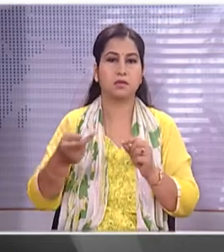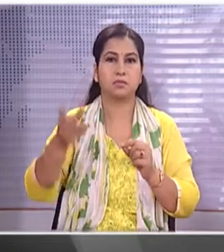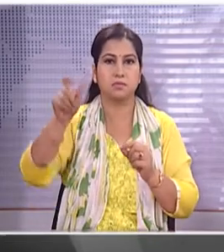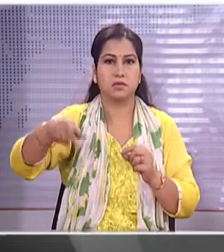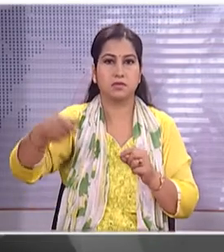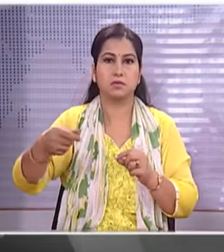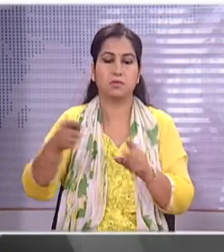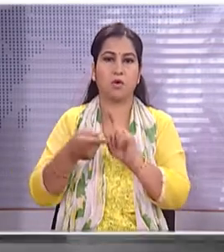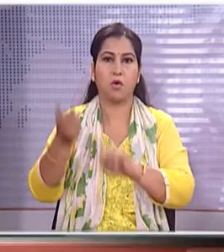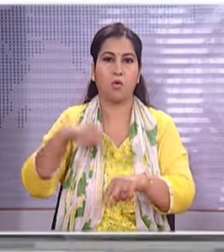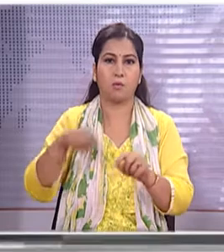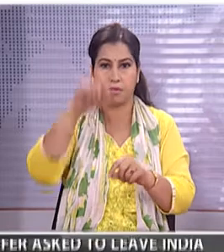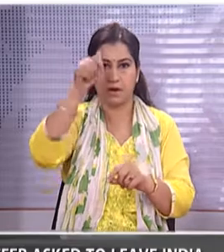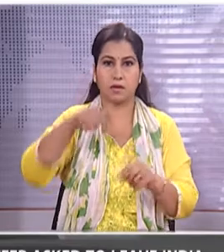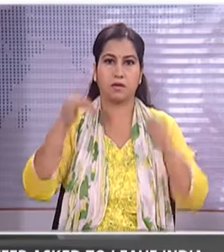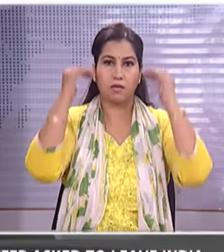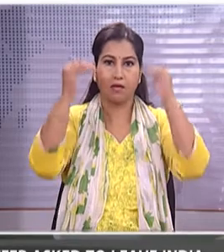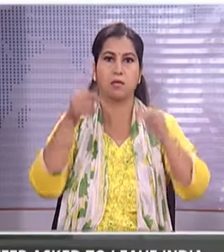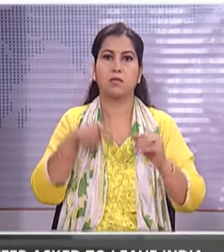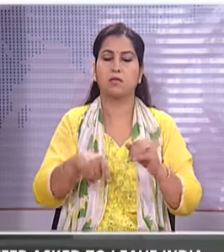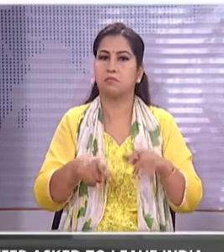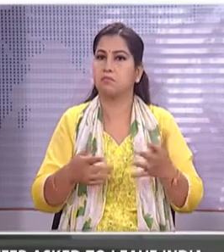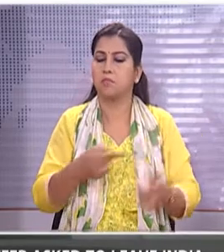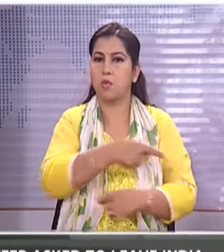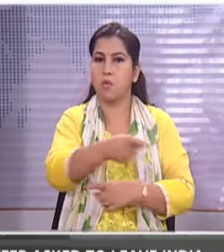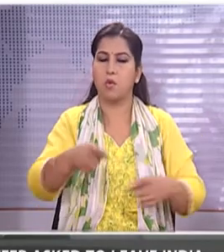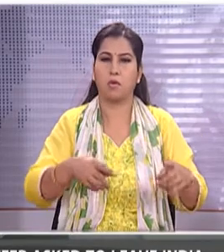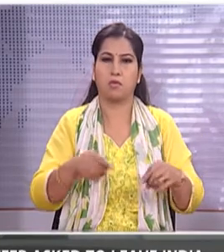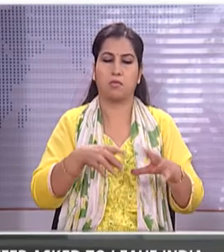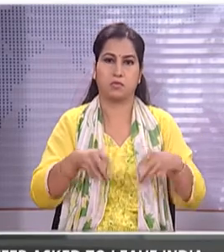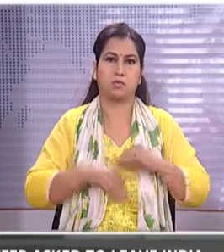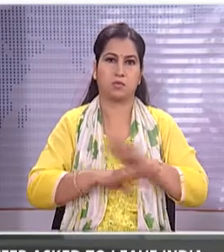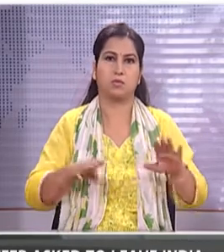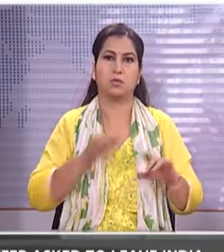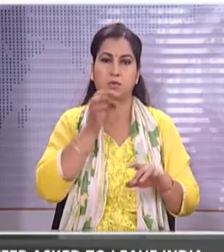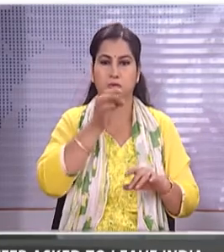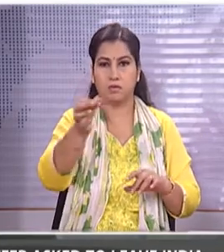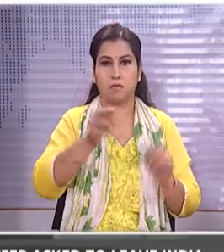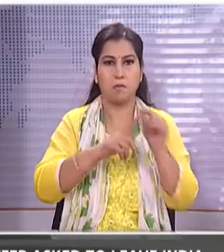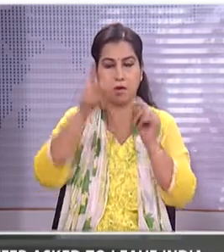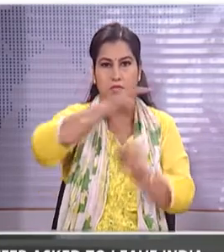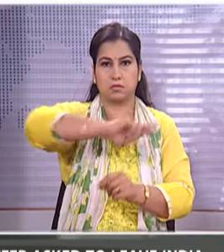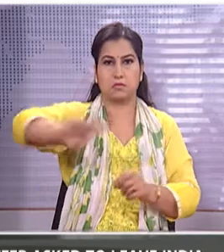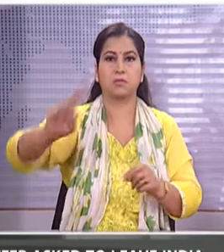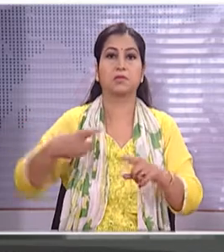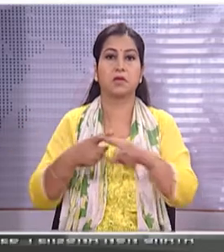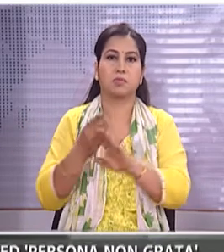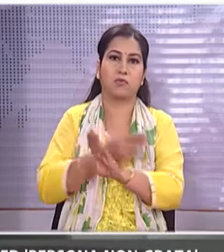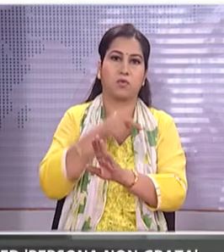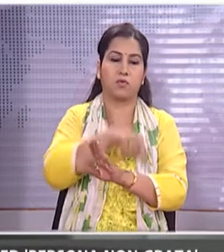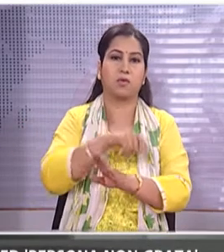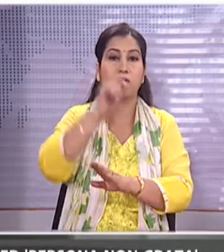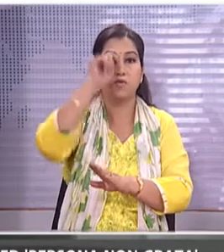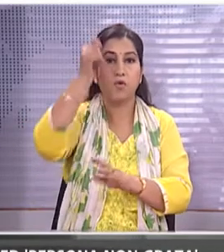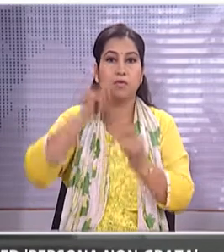retaliates by declaring an official of Indian High Commission persona non grata. Now, Singh has been asked to leave Pakistan by Saturday. Pakistan